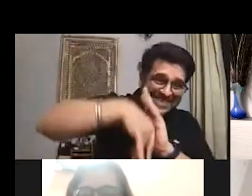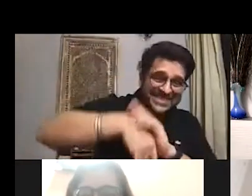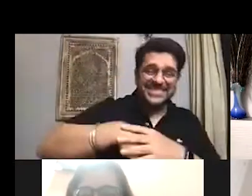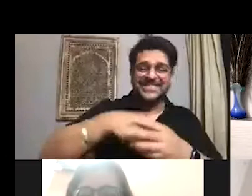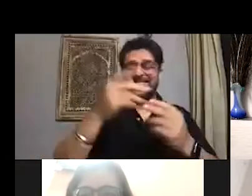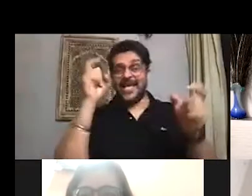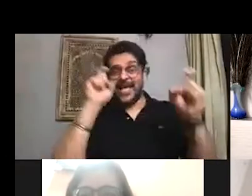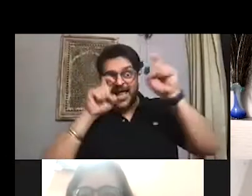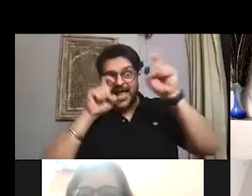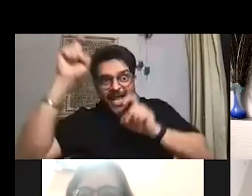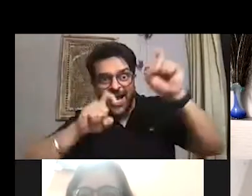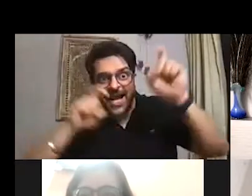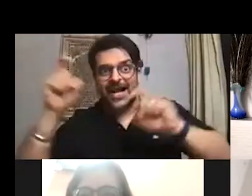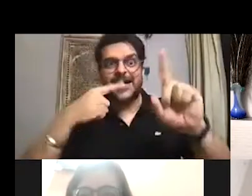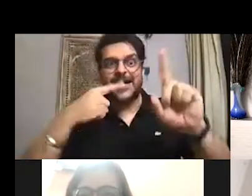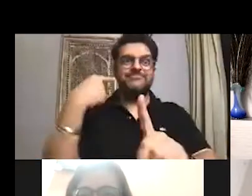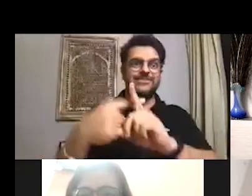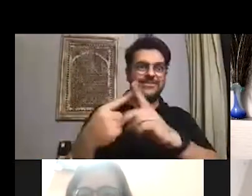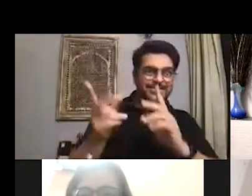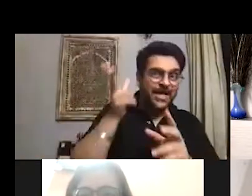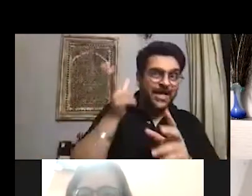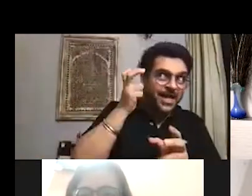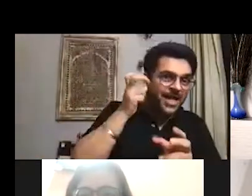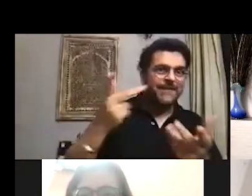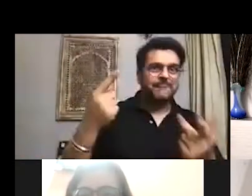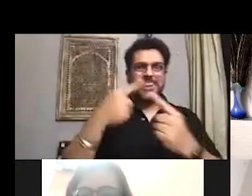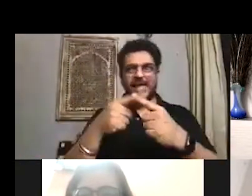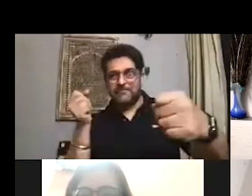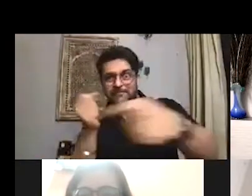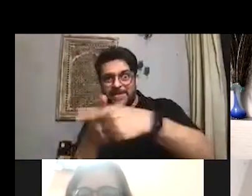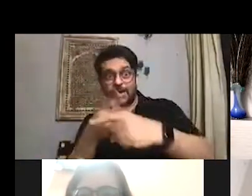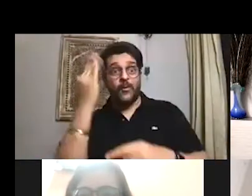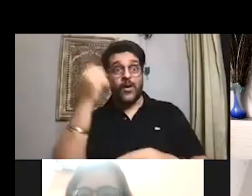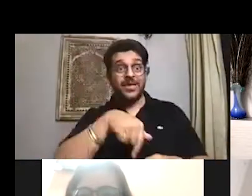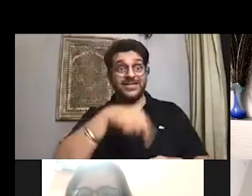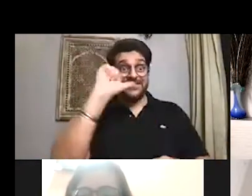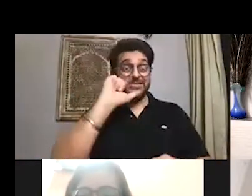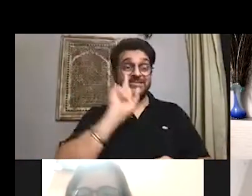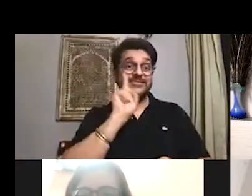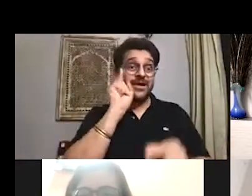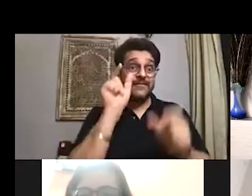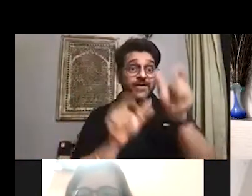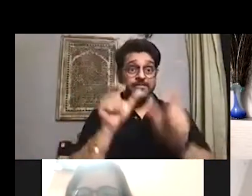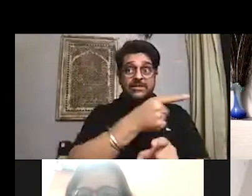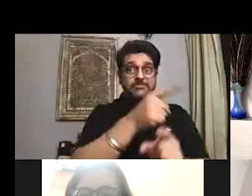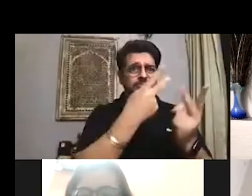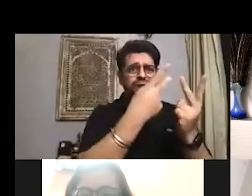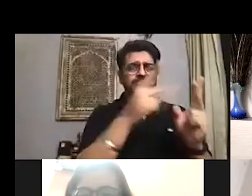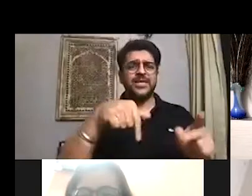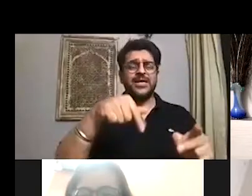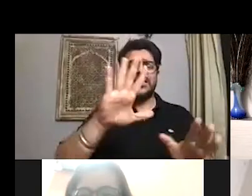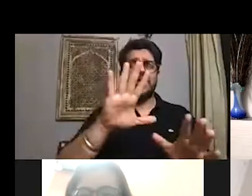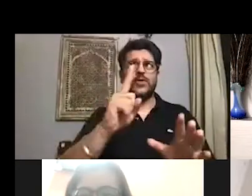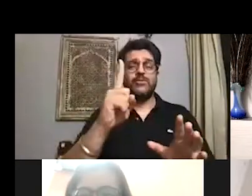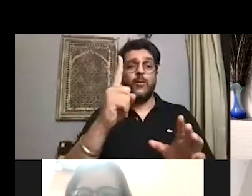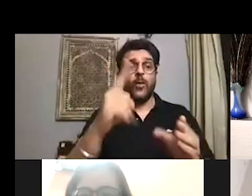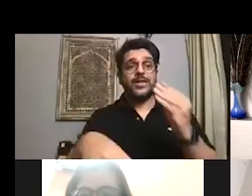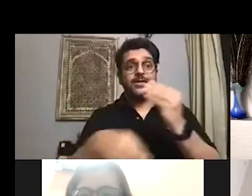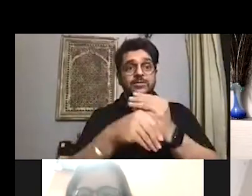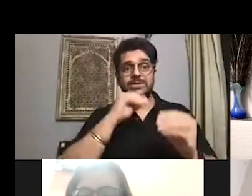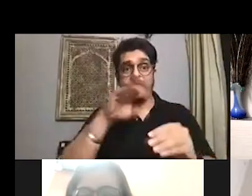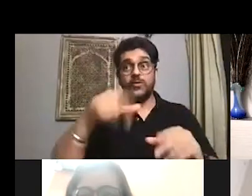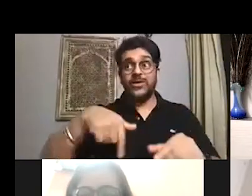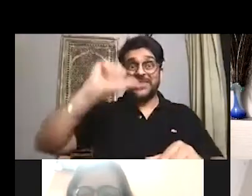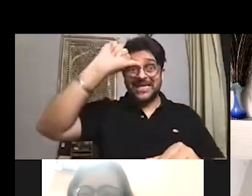can learn the basic courses, but it's not like that. It's about the emotions being a part of the community.